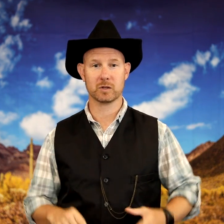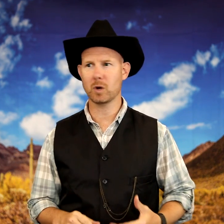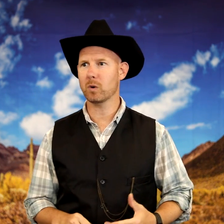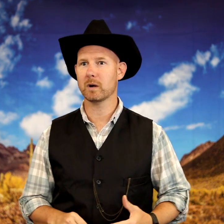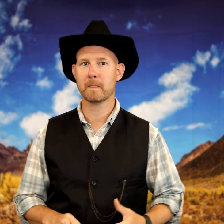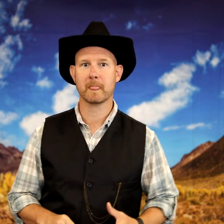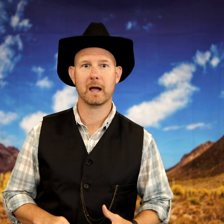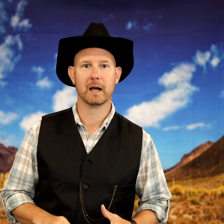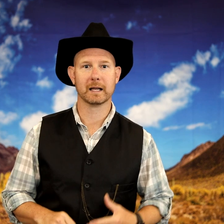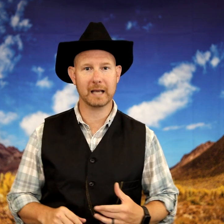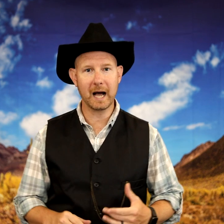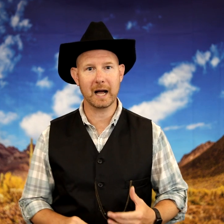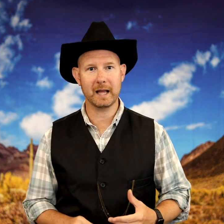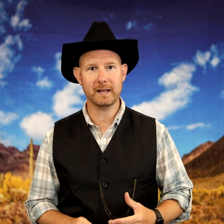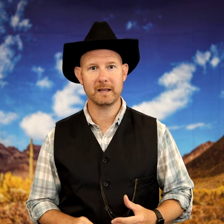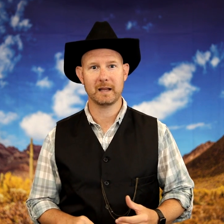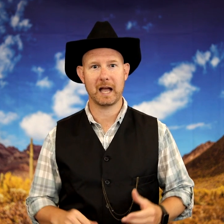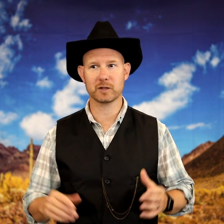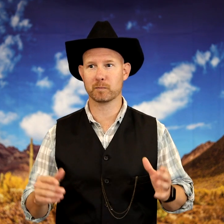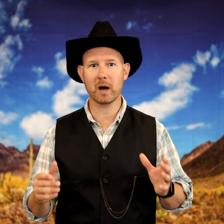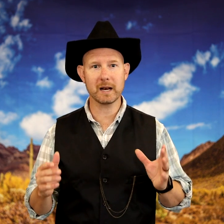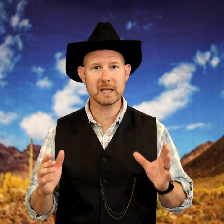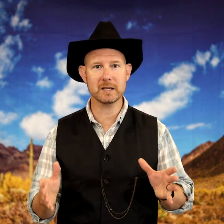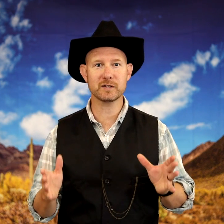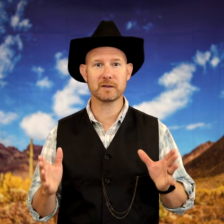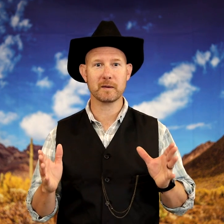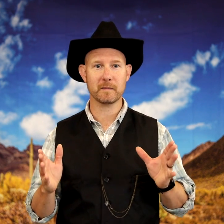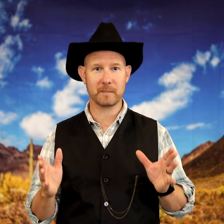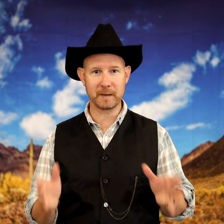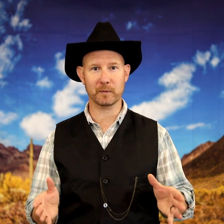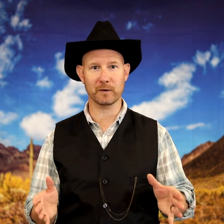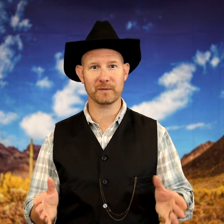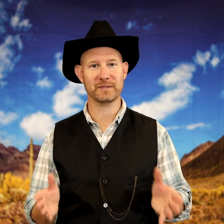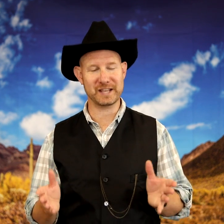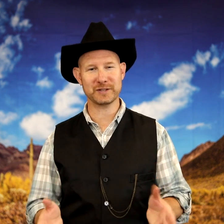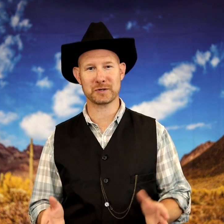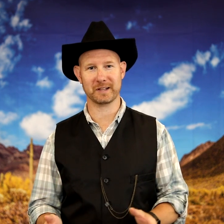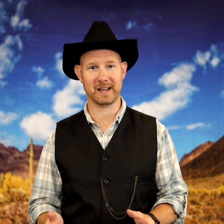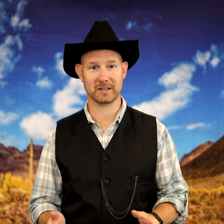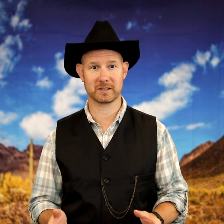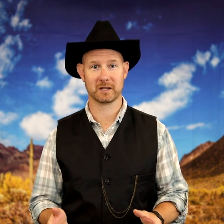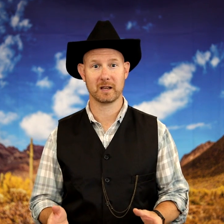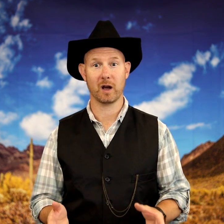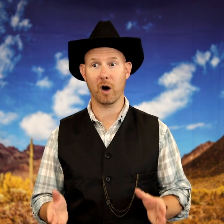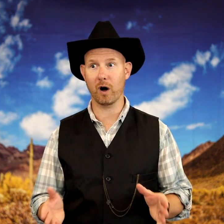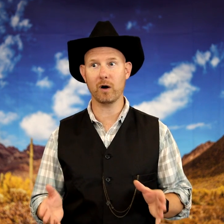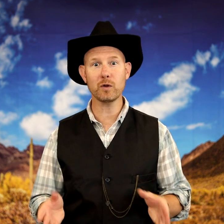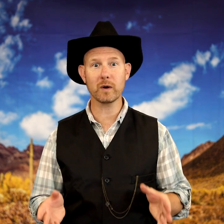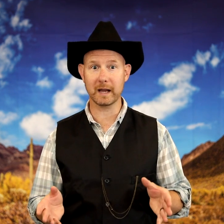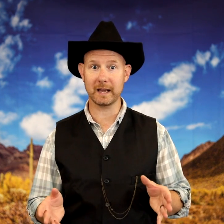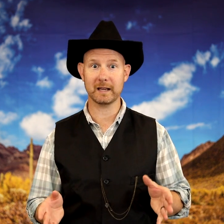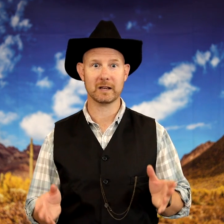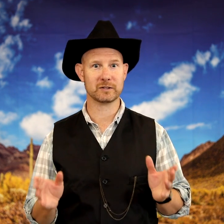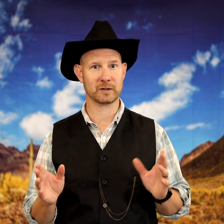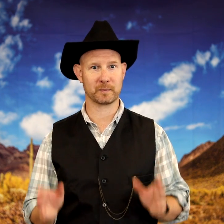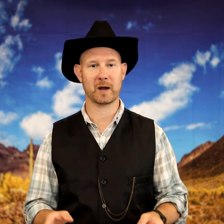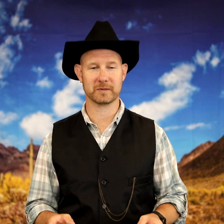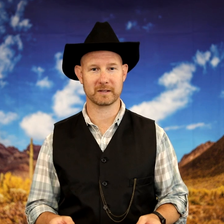So God has brought his people, the Israelites, all the way to the promised